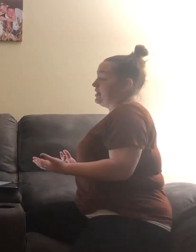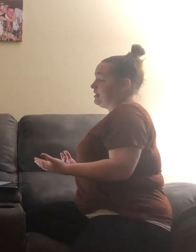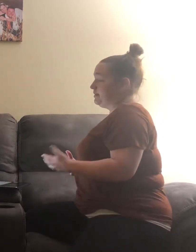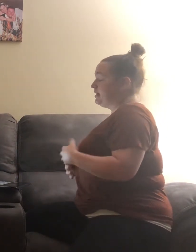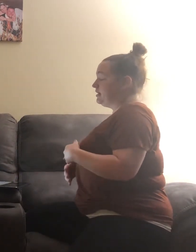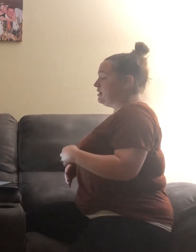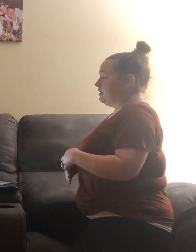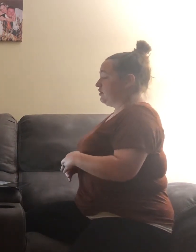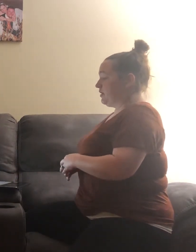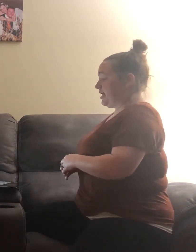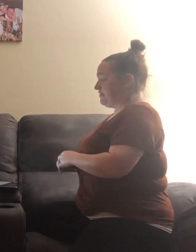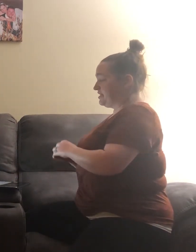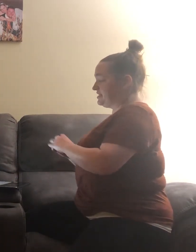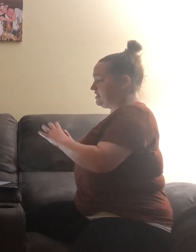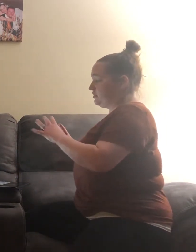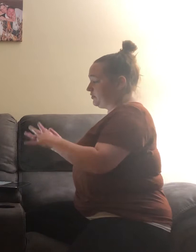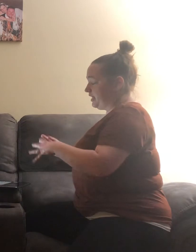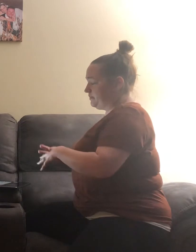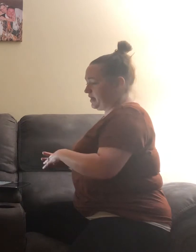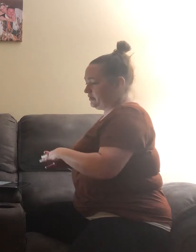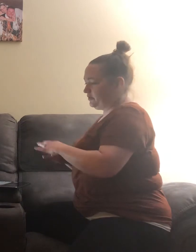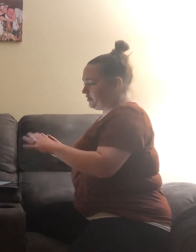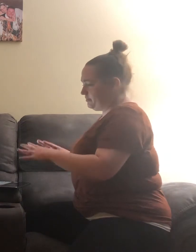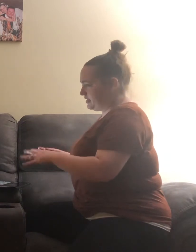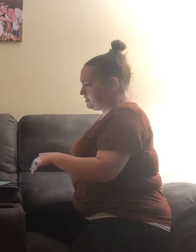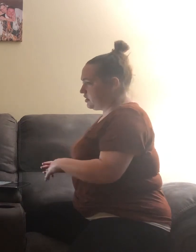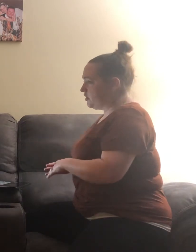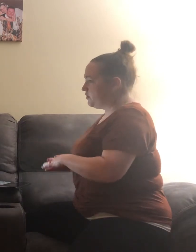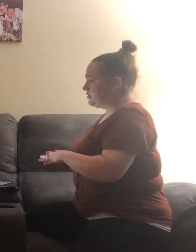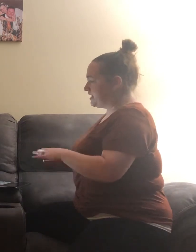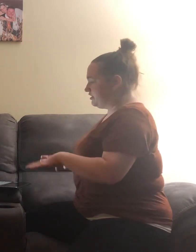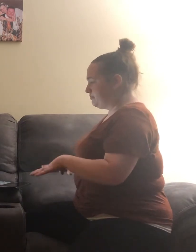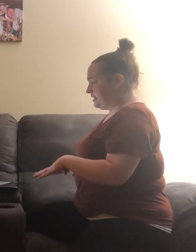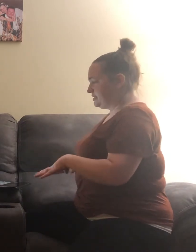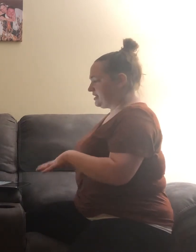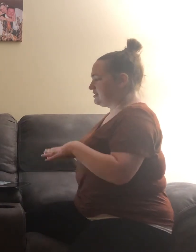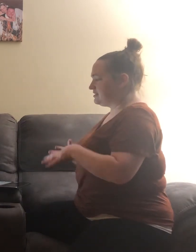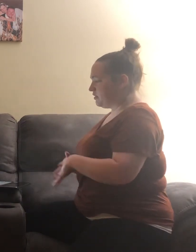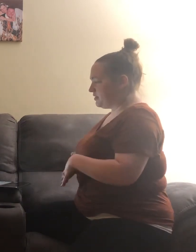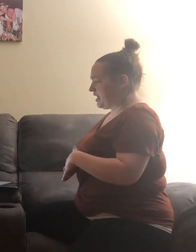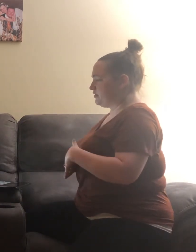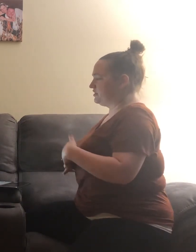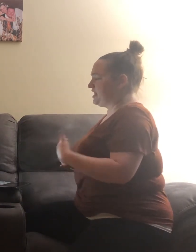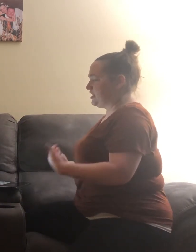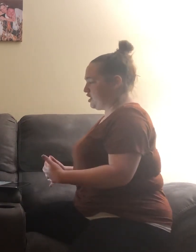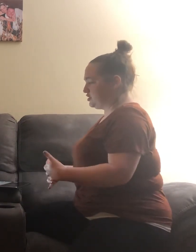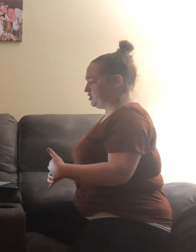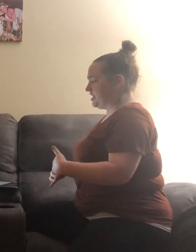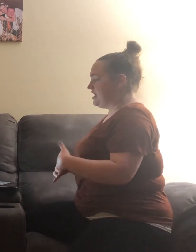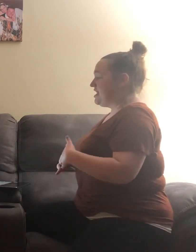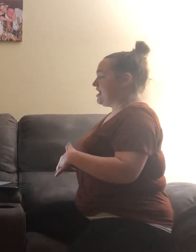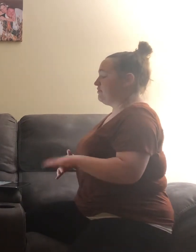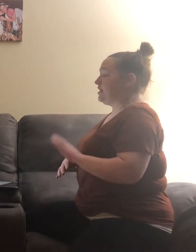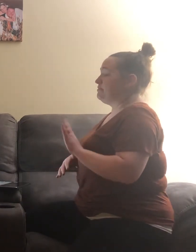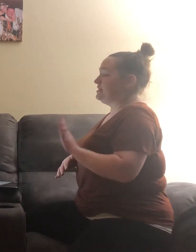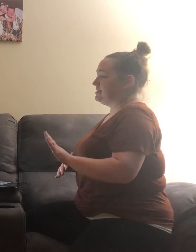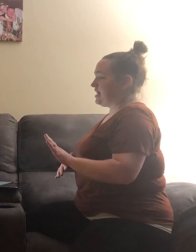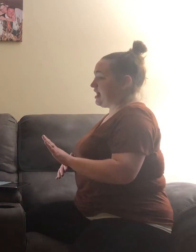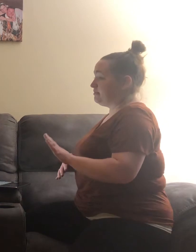him, kind of how to stay in the green. We all know green means go, yellow means kind of slow down or take caution, and red means stop.